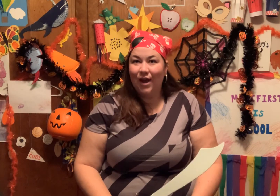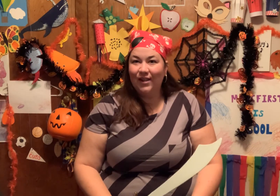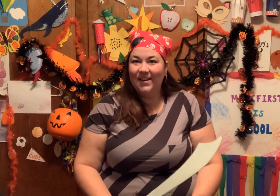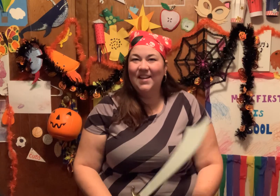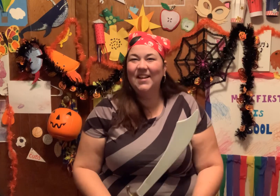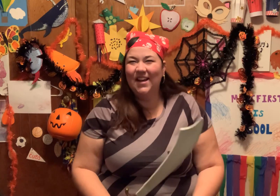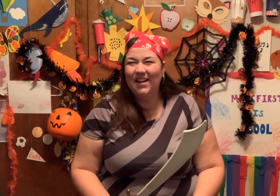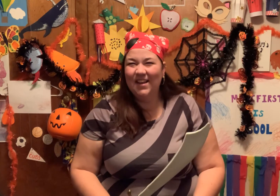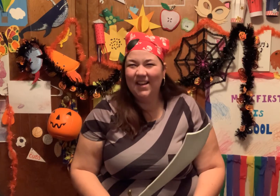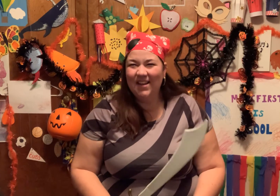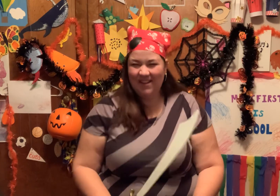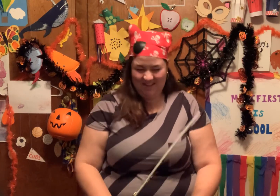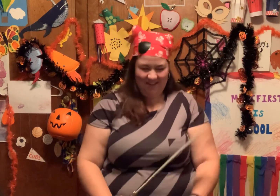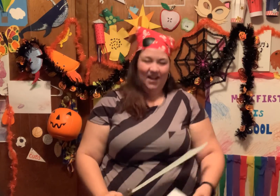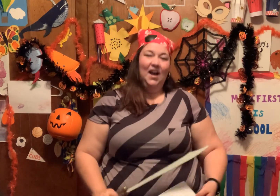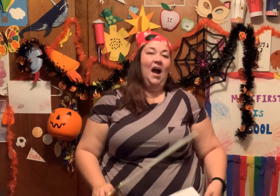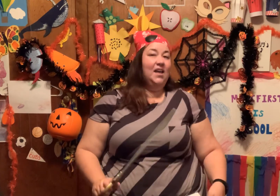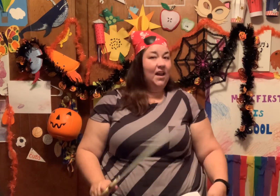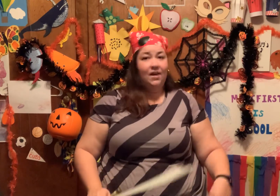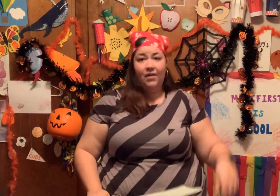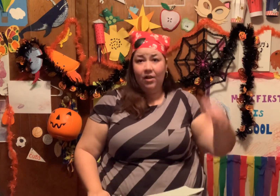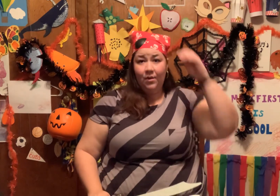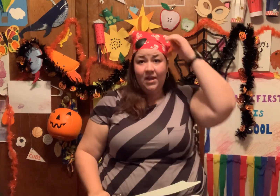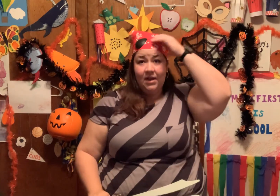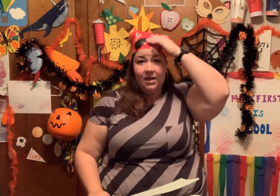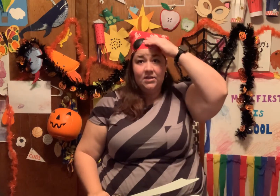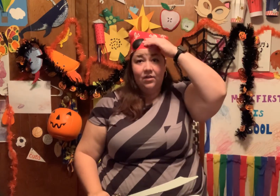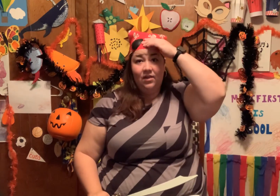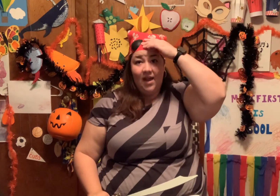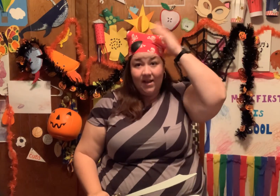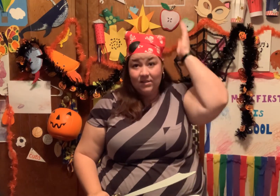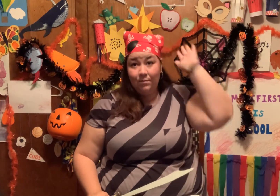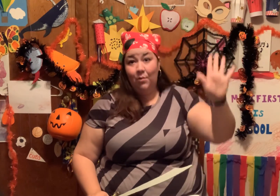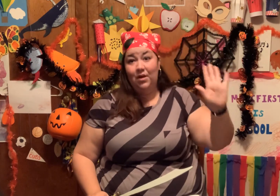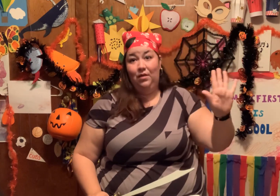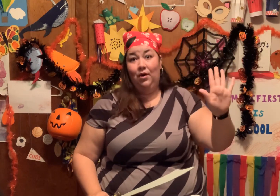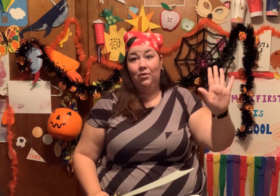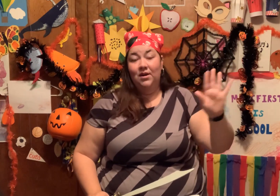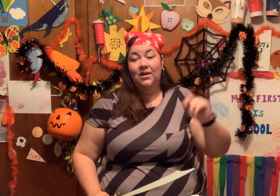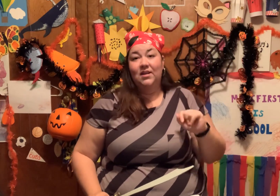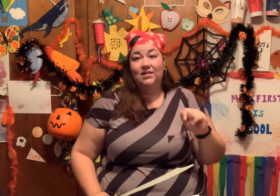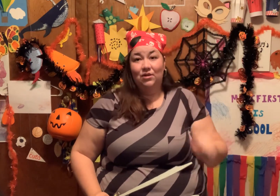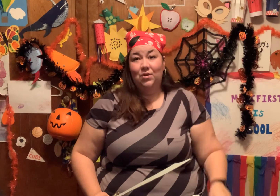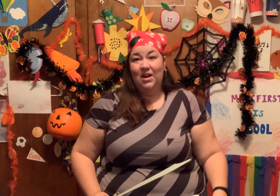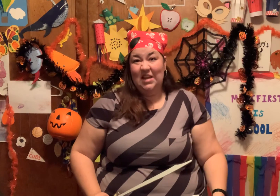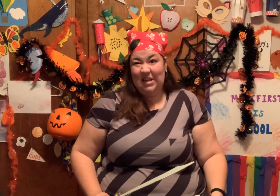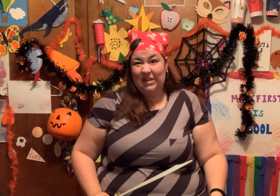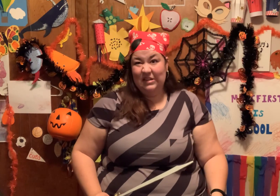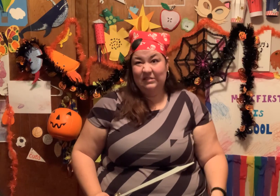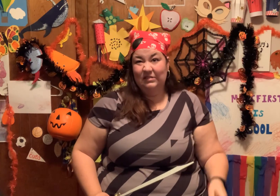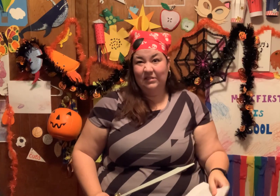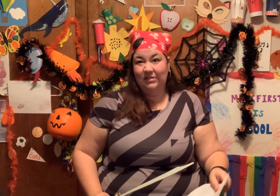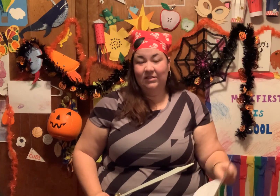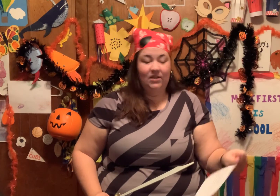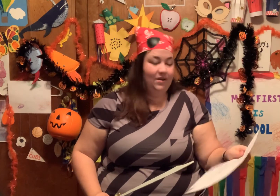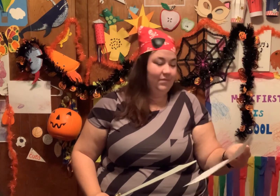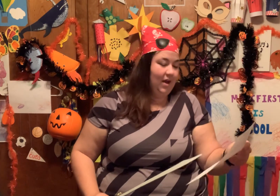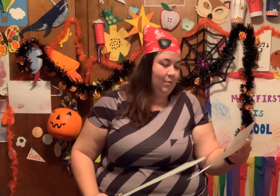chocolate. I can't have Halloween candy until the last moment though, because I'll try to eat it. Ugh, I'm one of